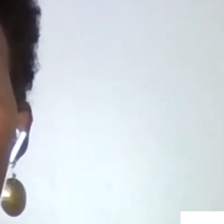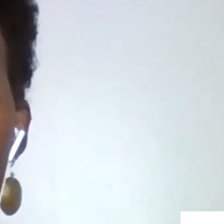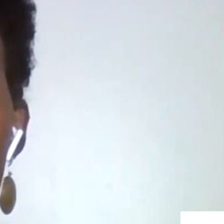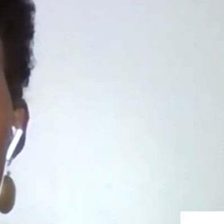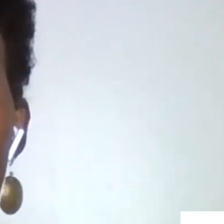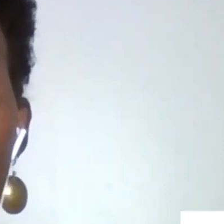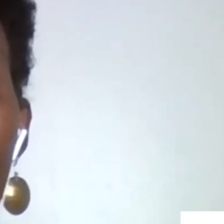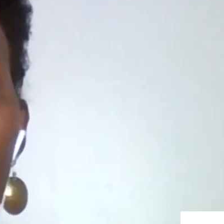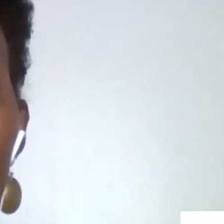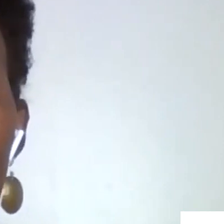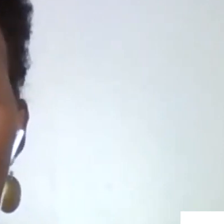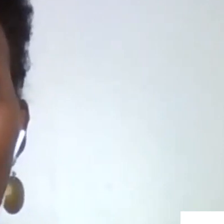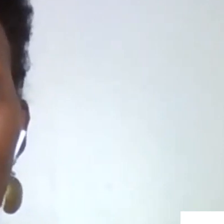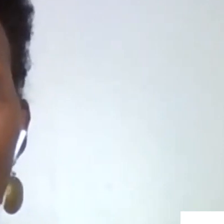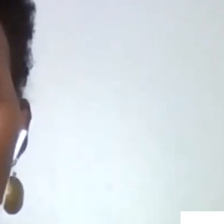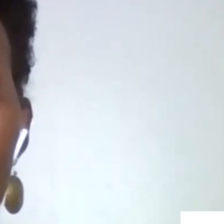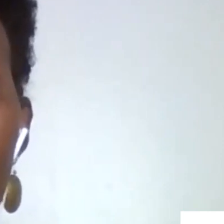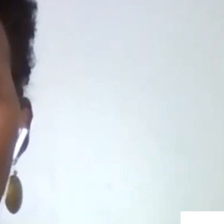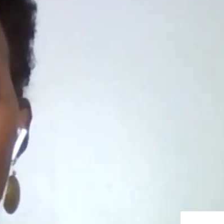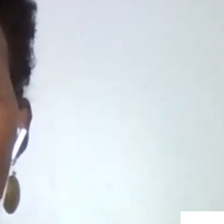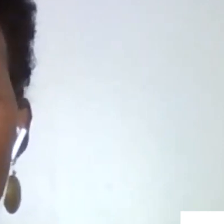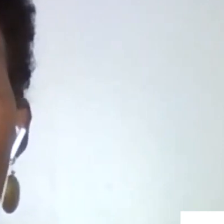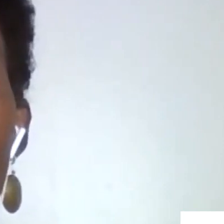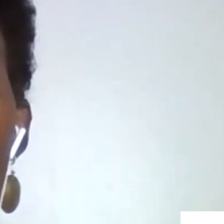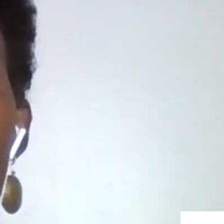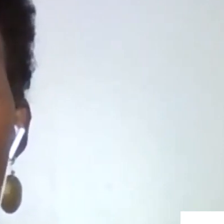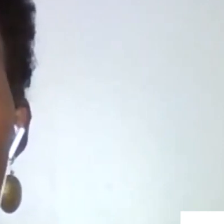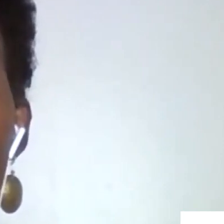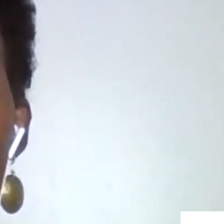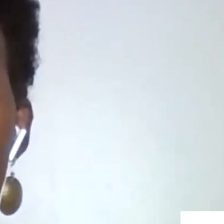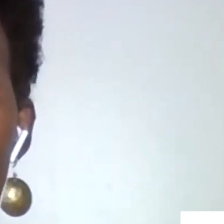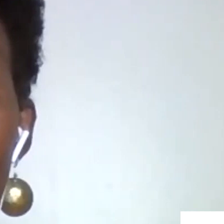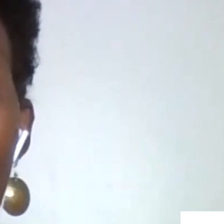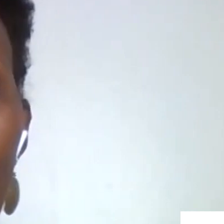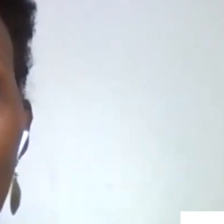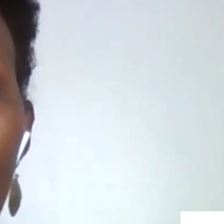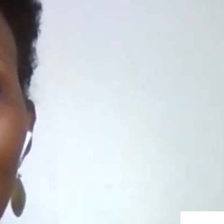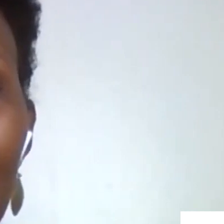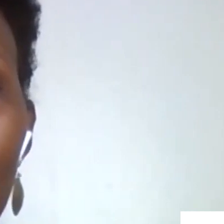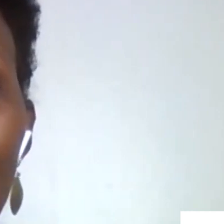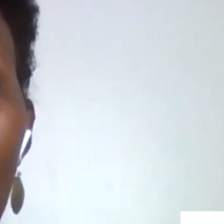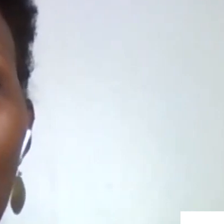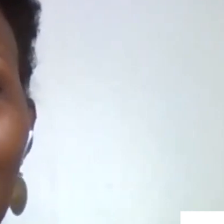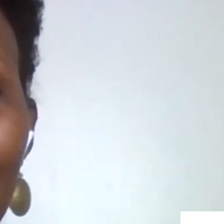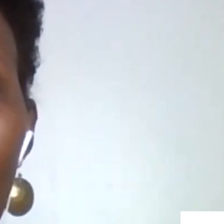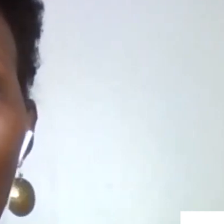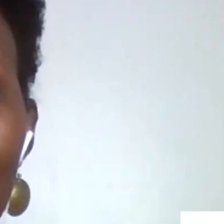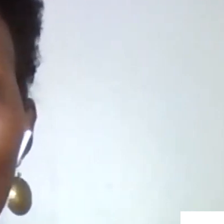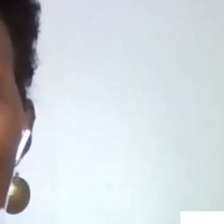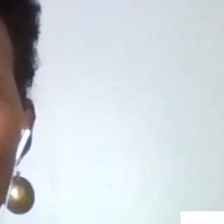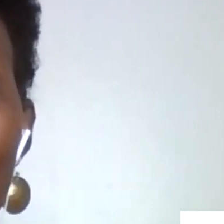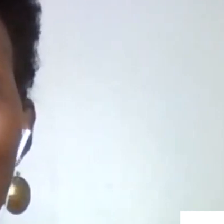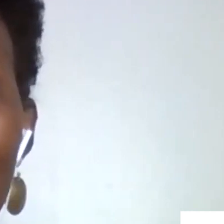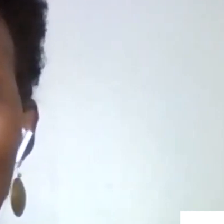have Kapula Mintito, which is an online shop based in Mombasa that sells mostly coastal goodies that are not only yummy to the palate,